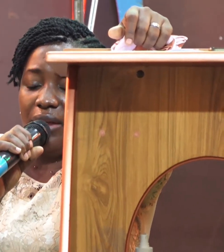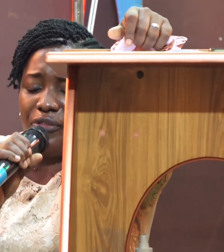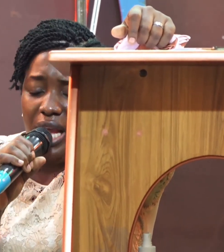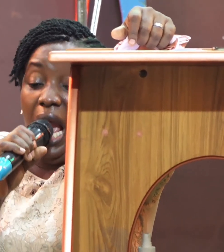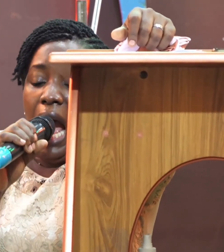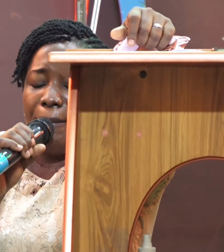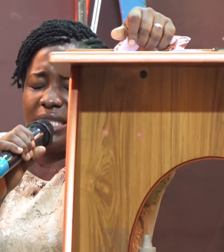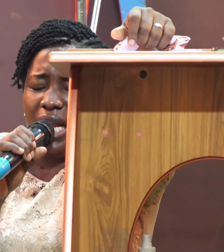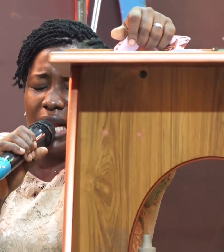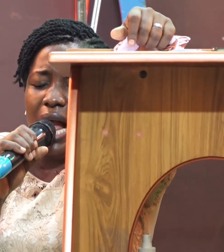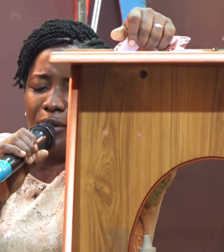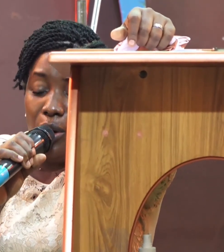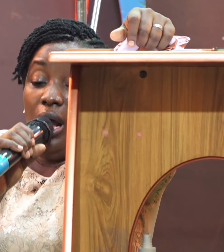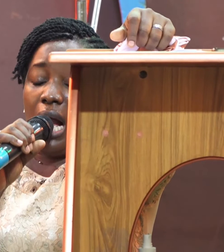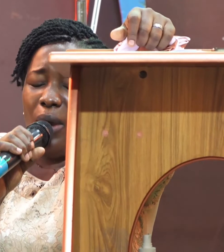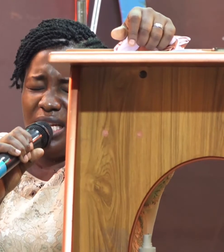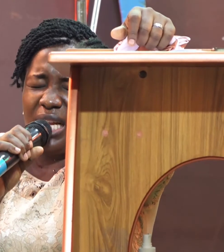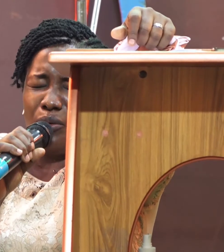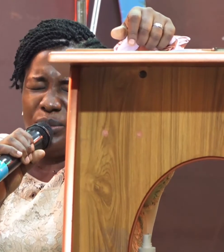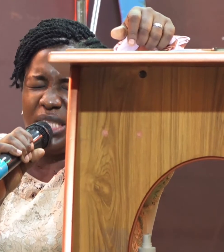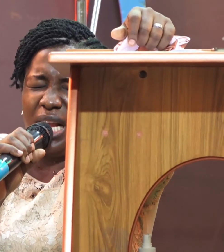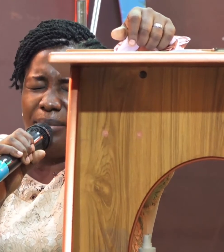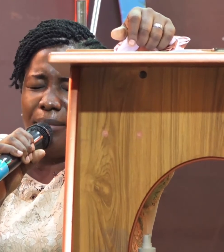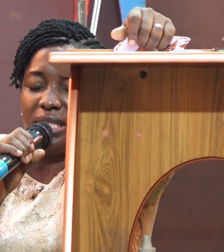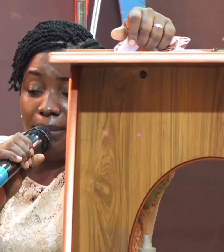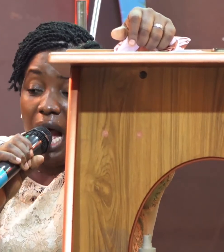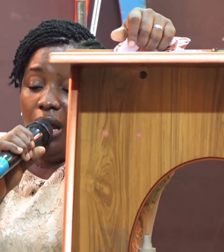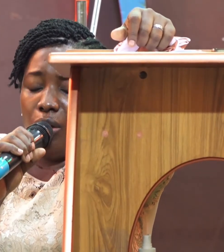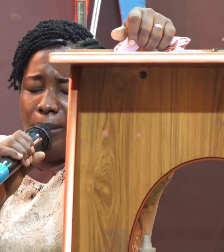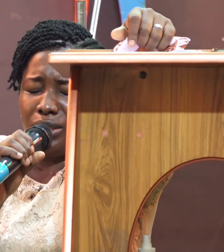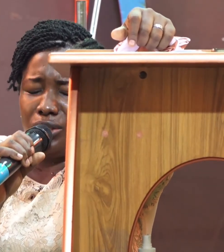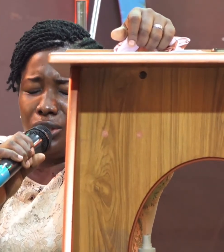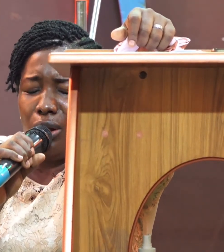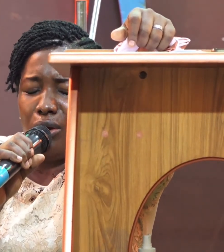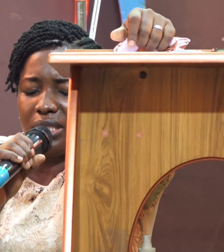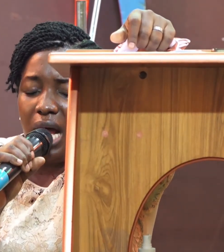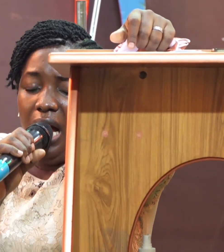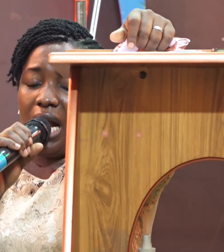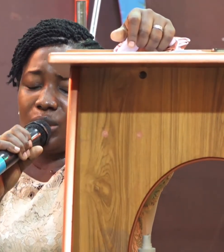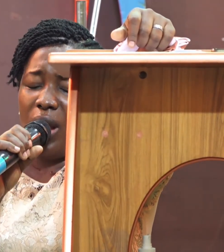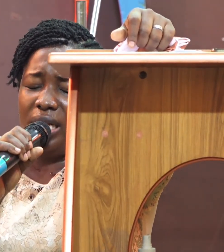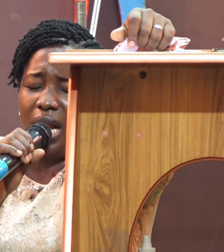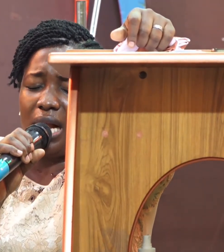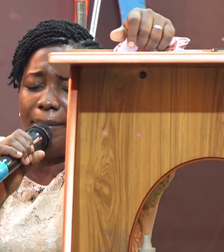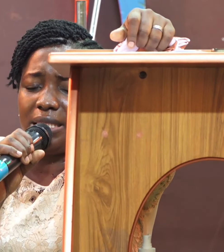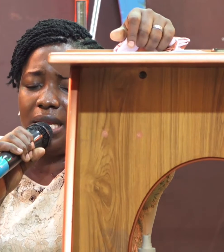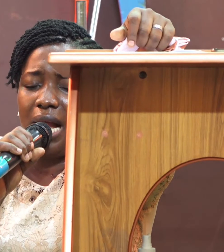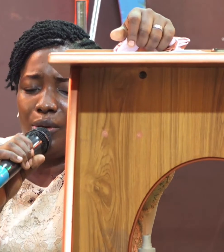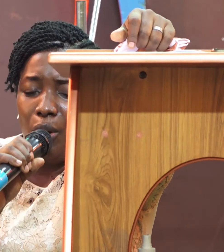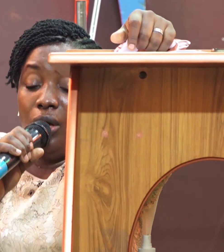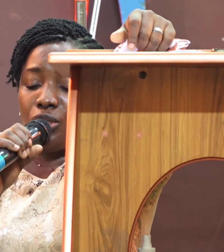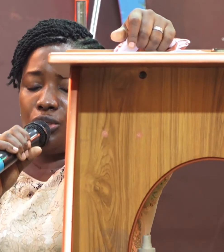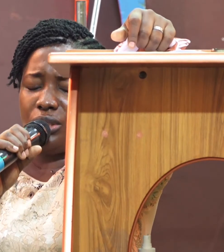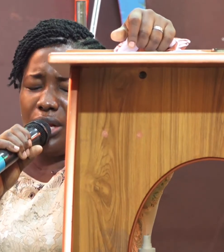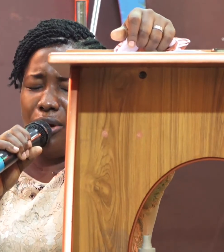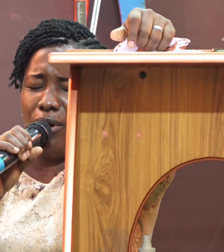by'emitima gyaffe amateka ago gawandike kubisenge by'emitima ngoma zo girongosa kati wandika kamateka